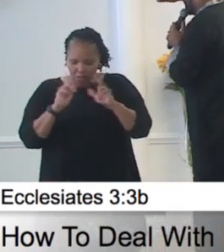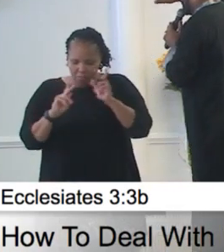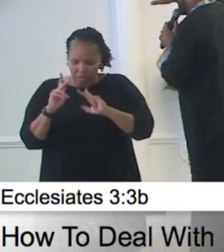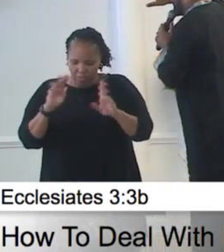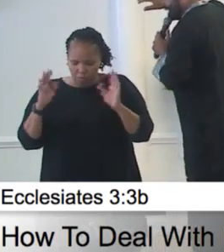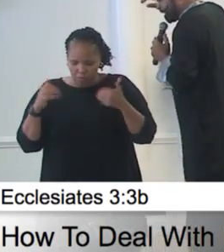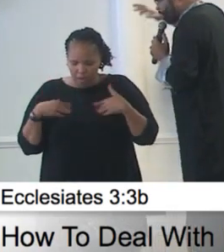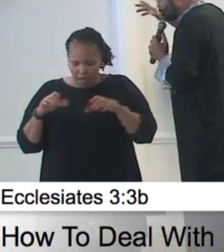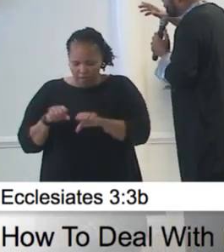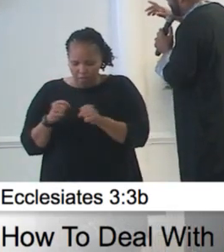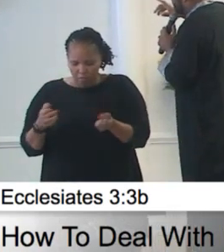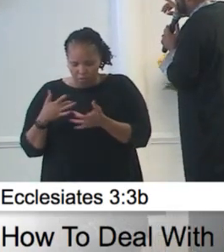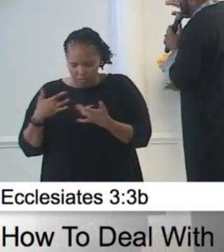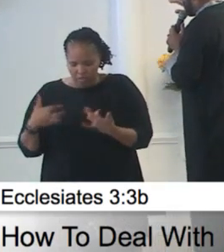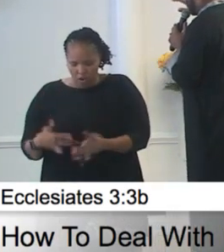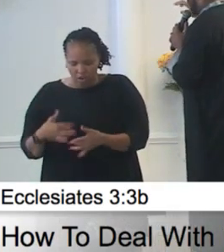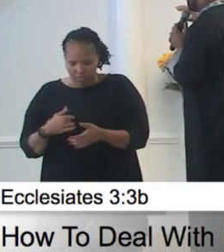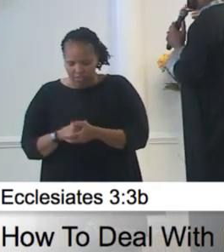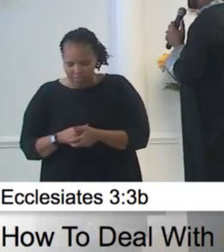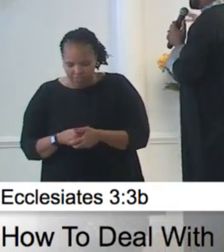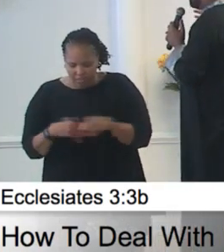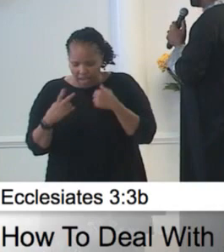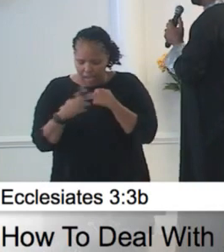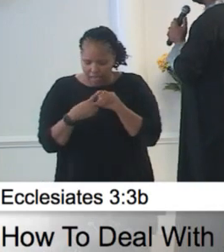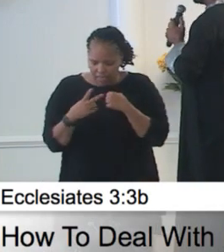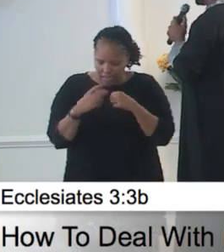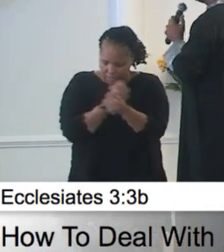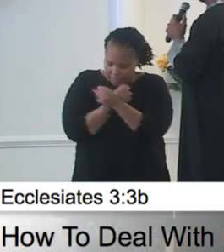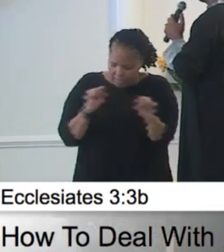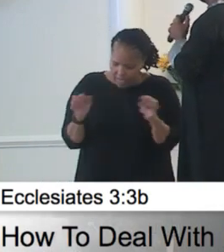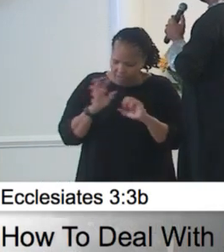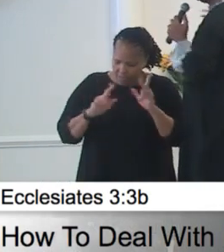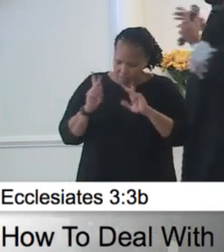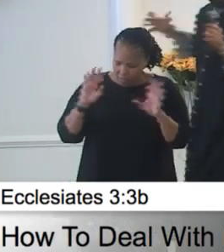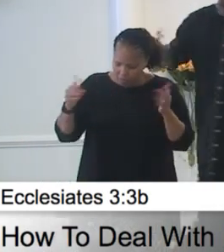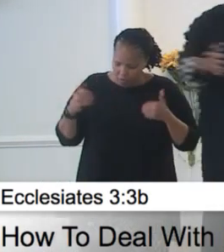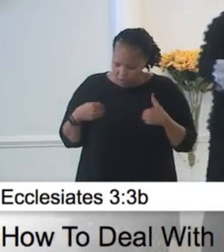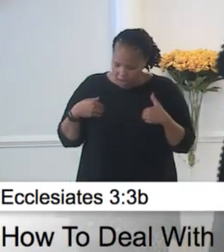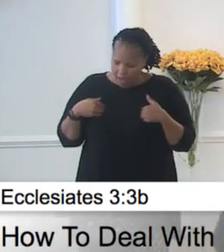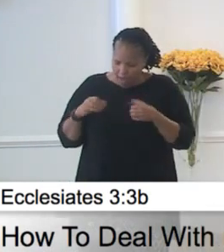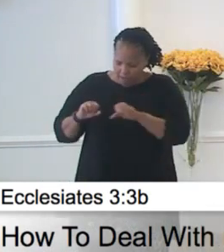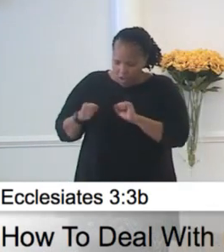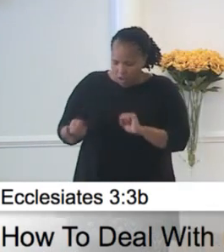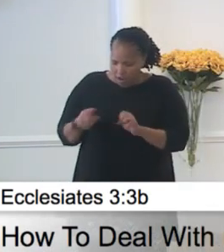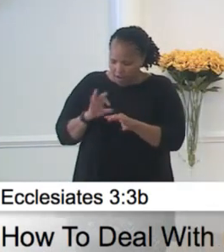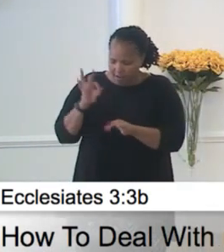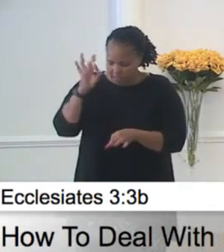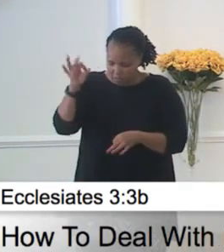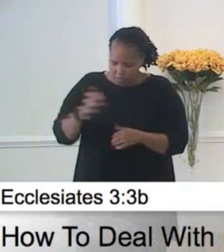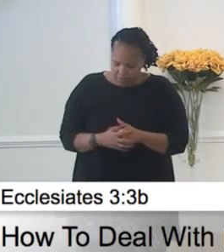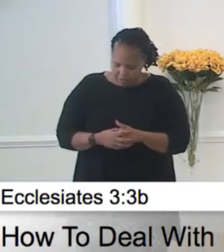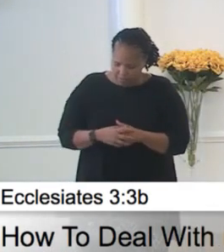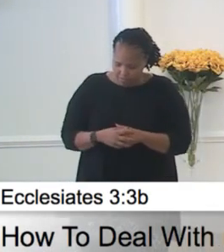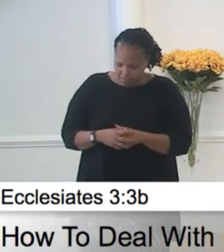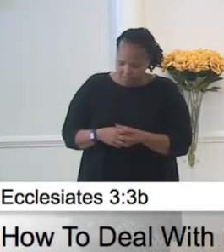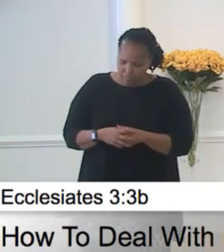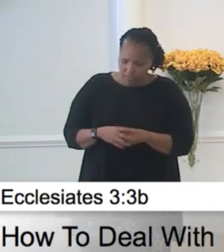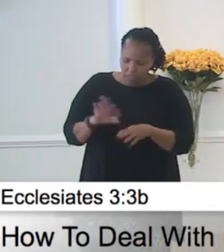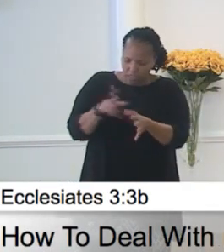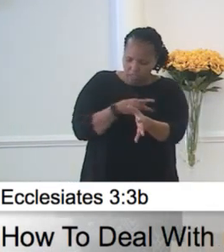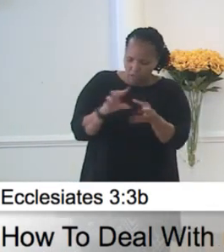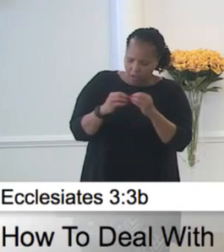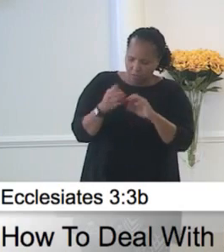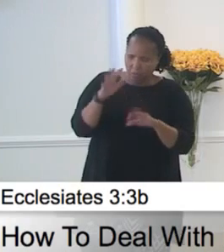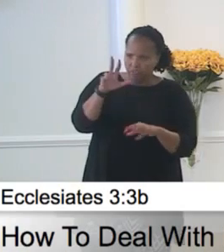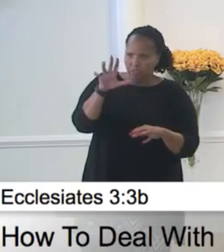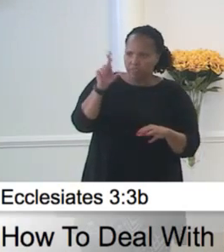heart. He's close to them. And save it such as be of a contrite spirit. Psalm 51, verse